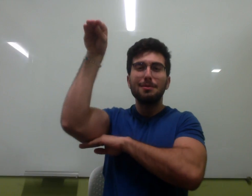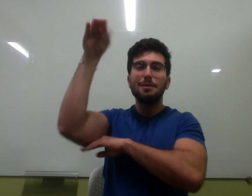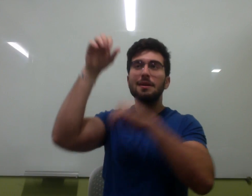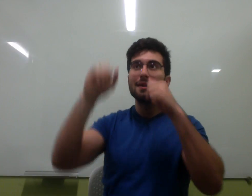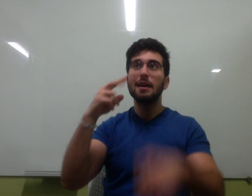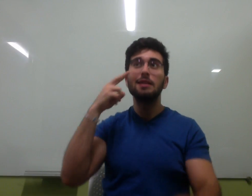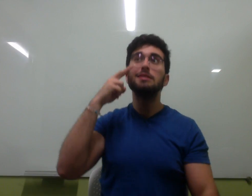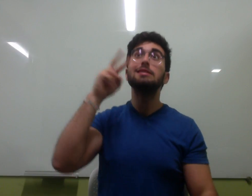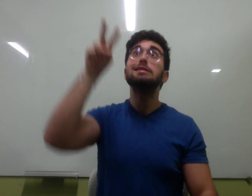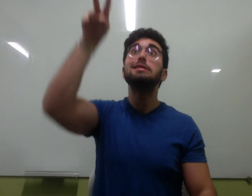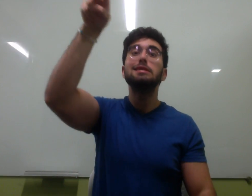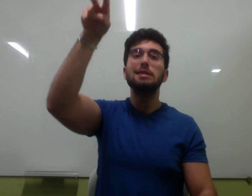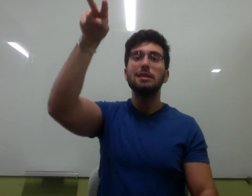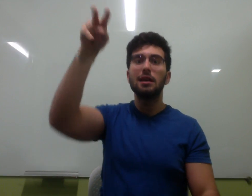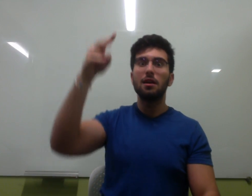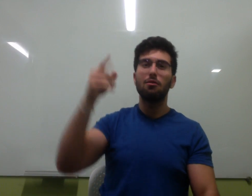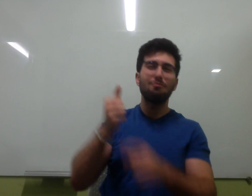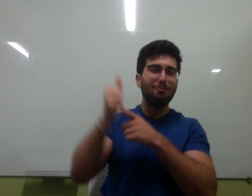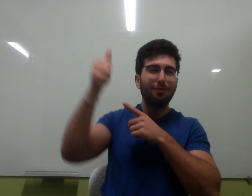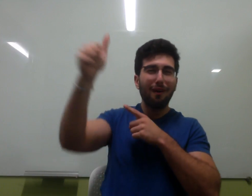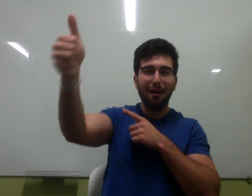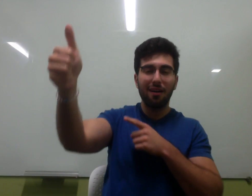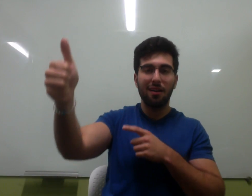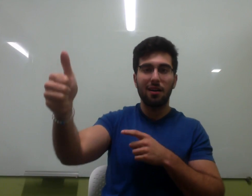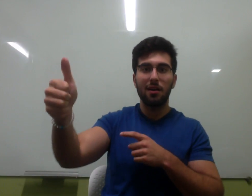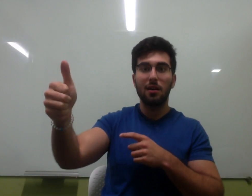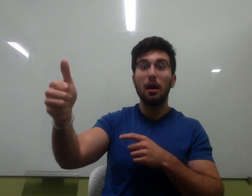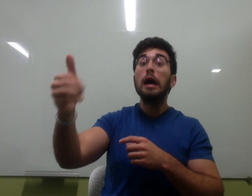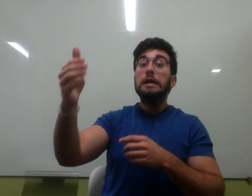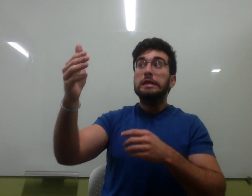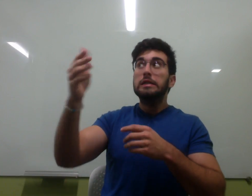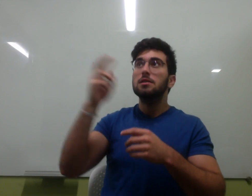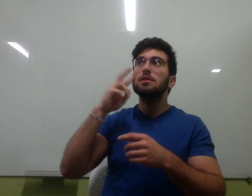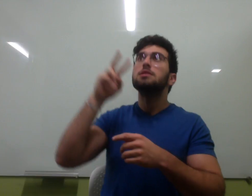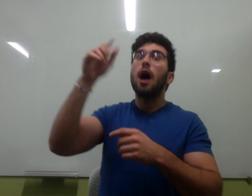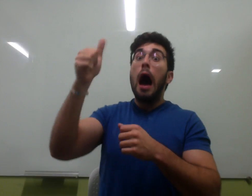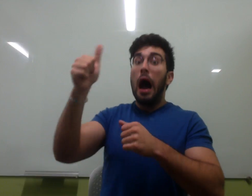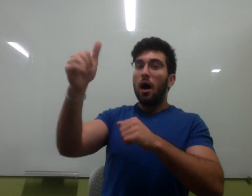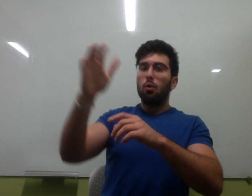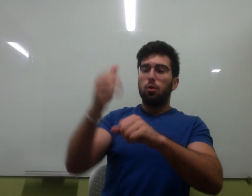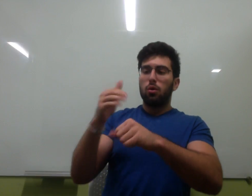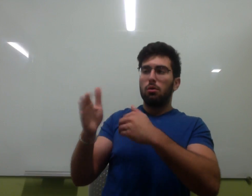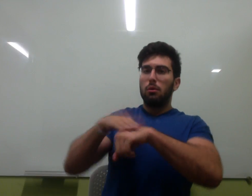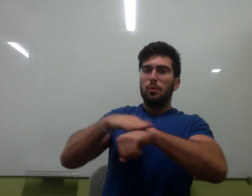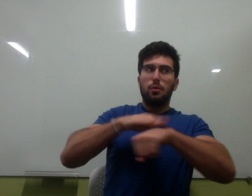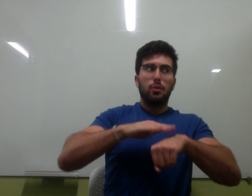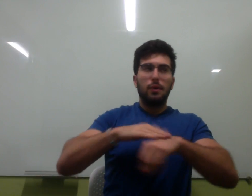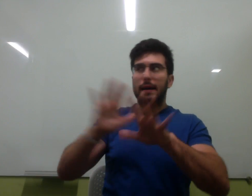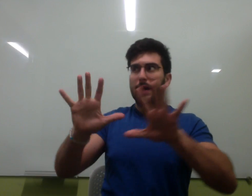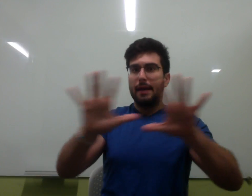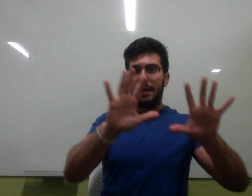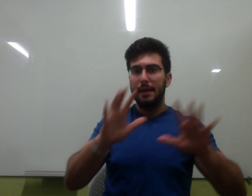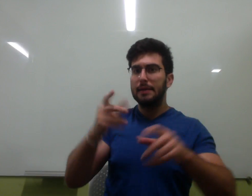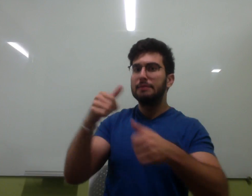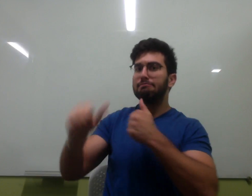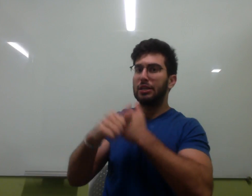it when animals work together like that, but it goes even deeper. If you look up tick bird on giraffe, just Google that